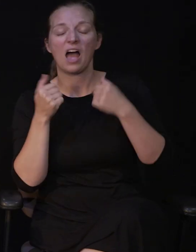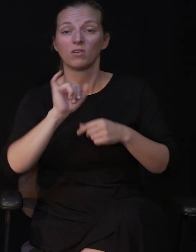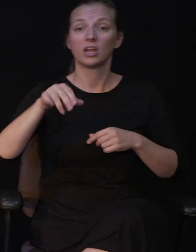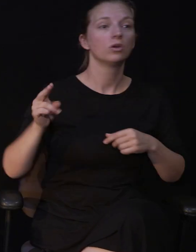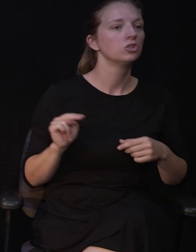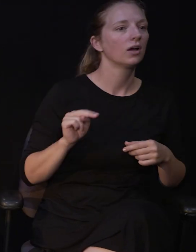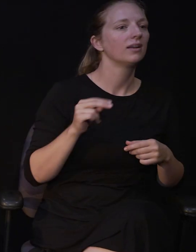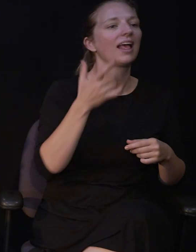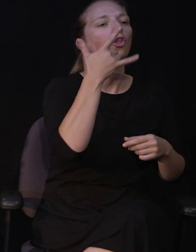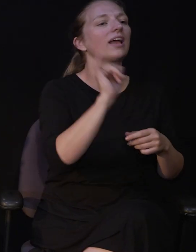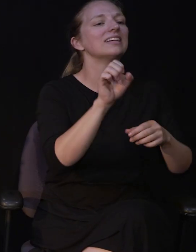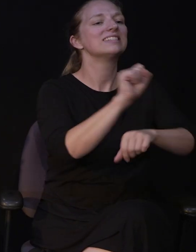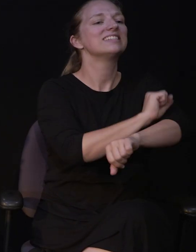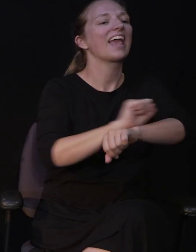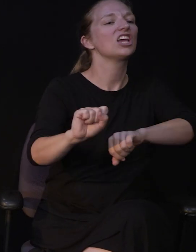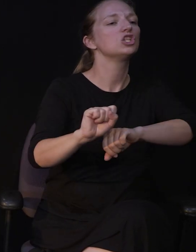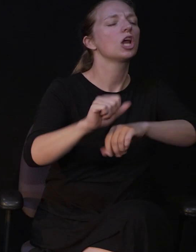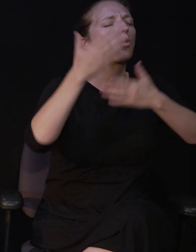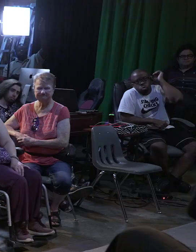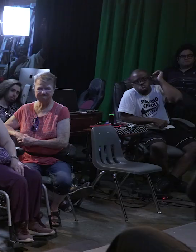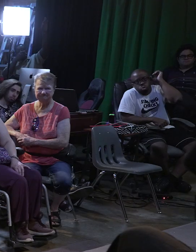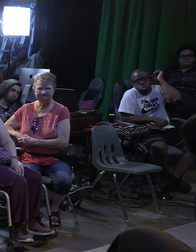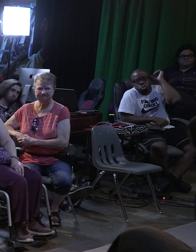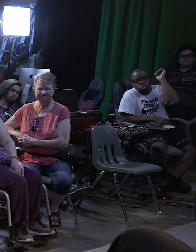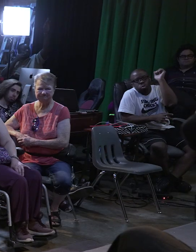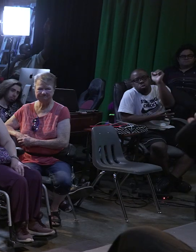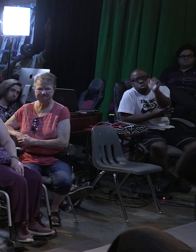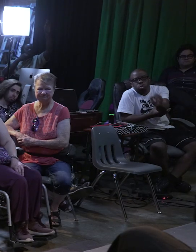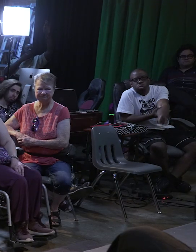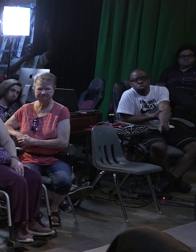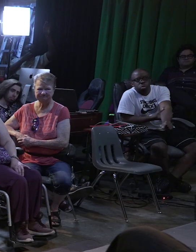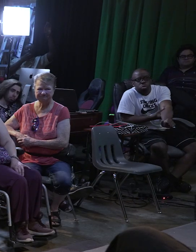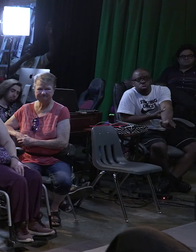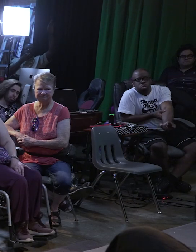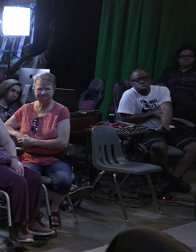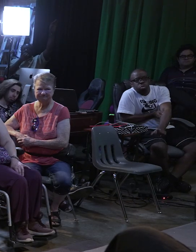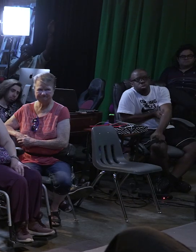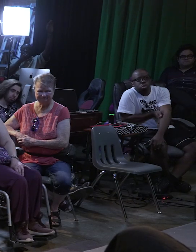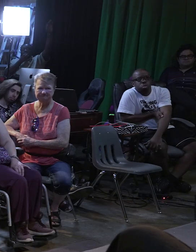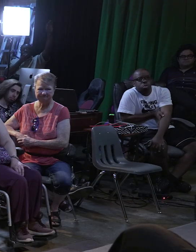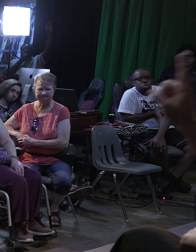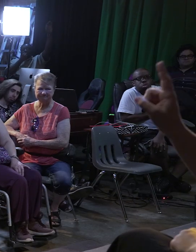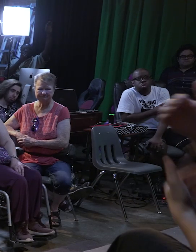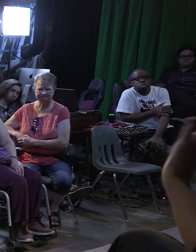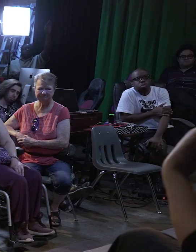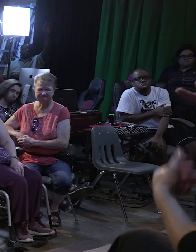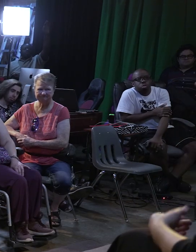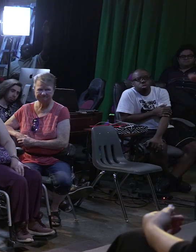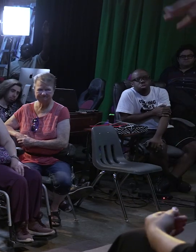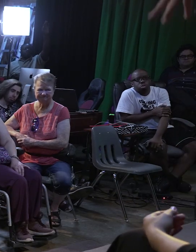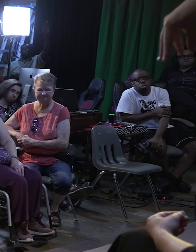John's, and it was a stage. It was a dark stage waiting for his dad to come on with the light that you